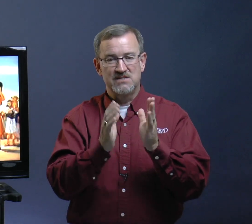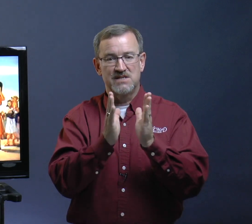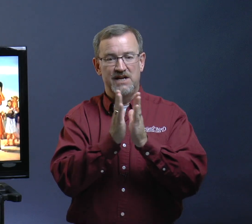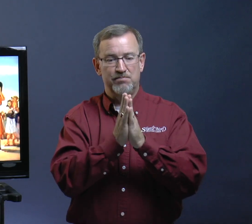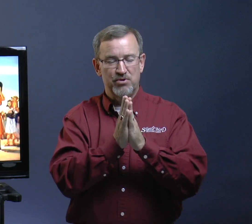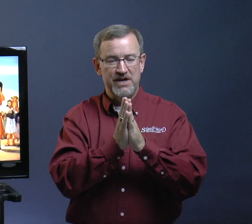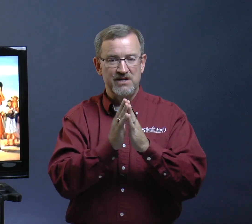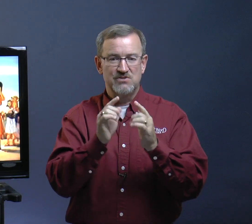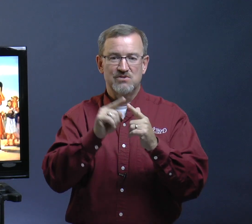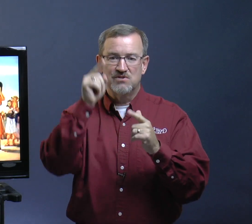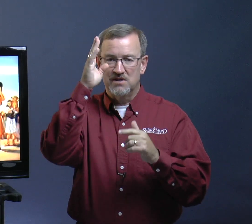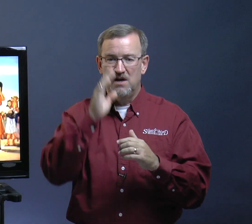and he prays to God.